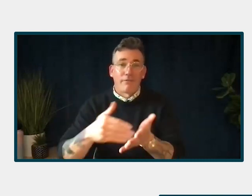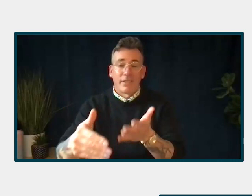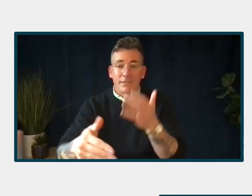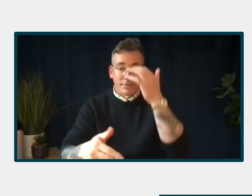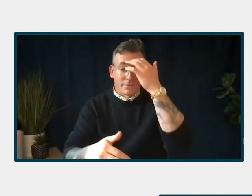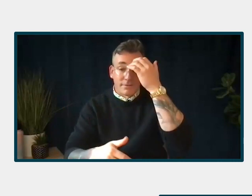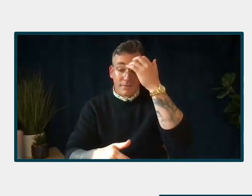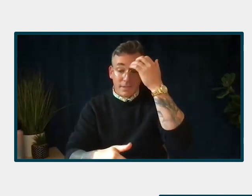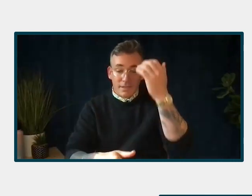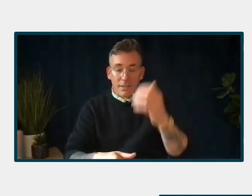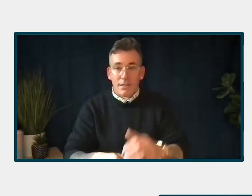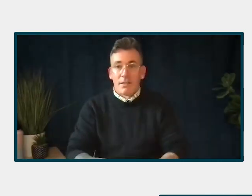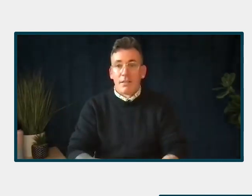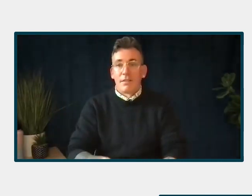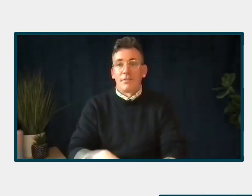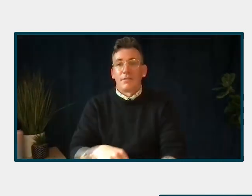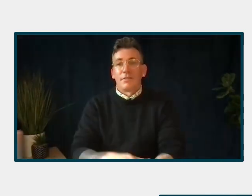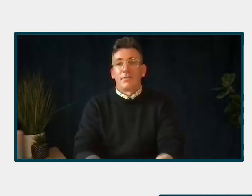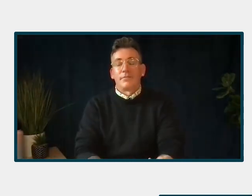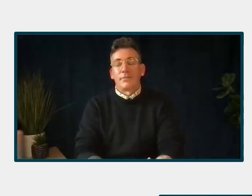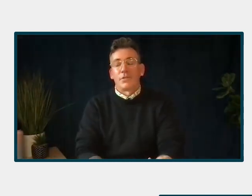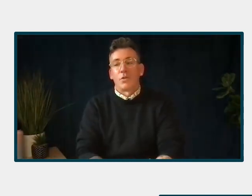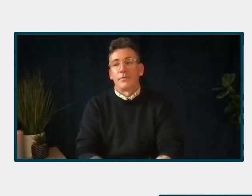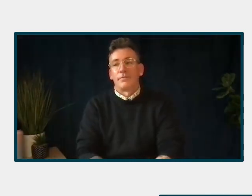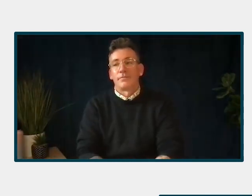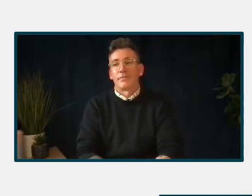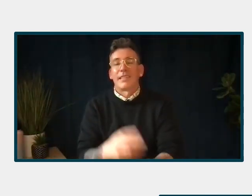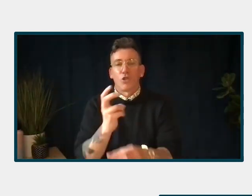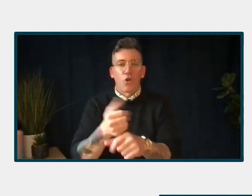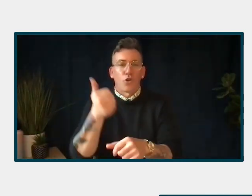And it's very, authoritarian often.